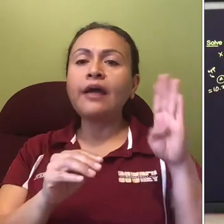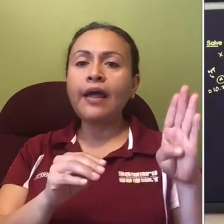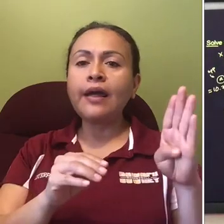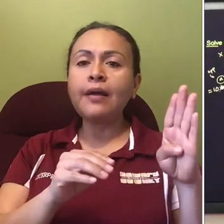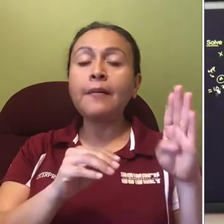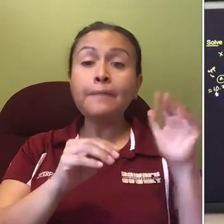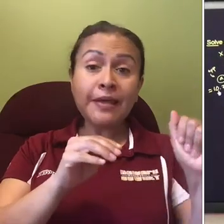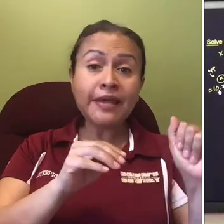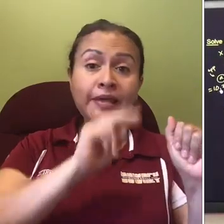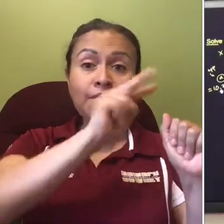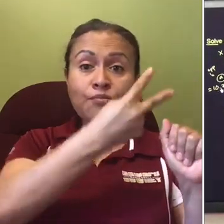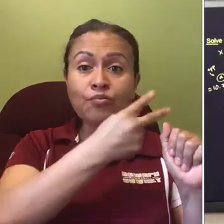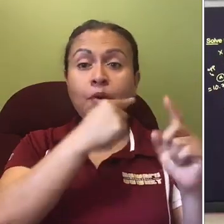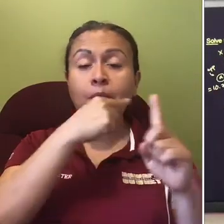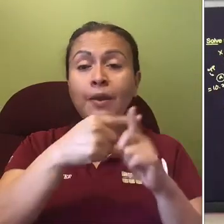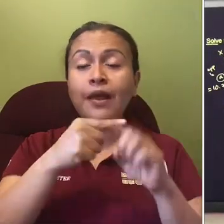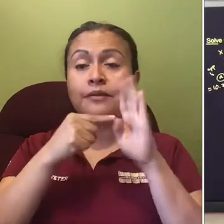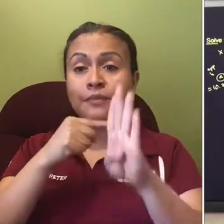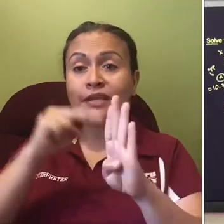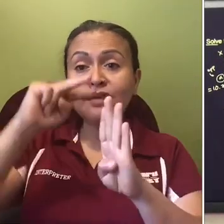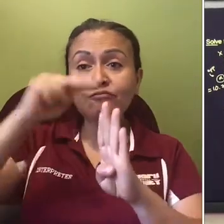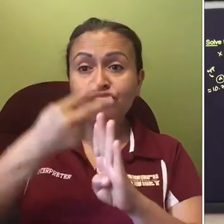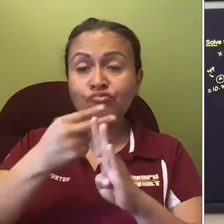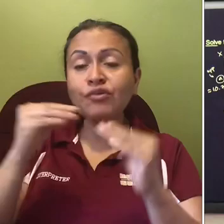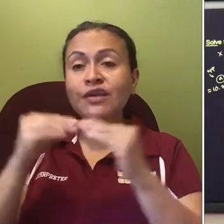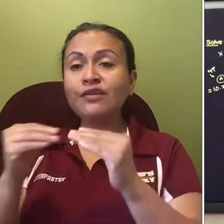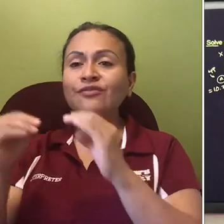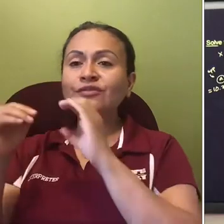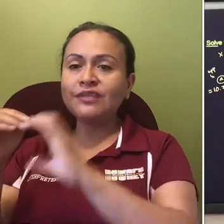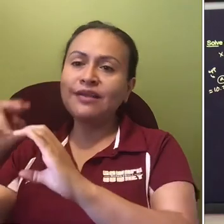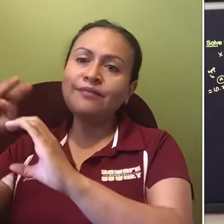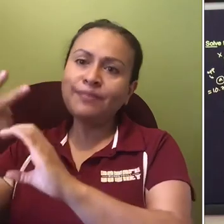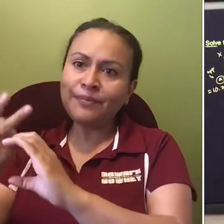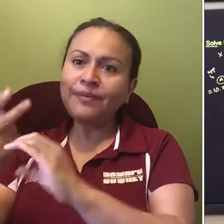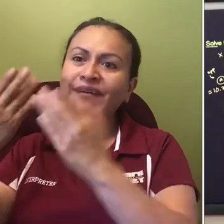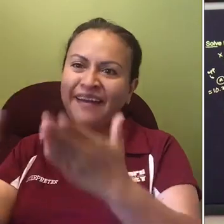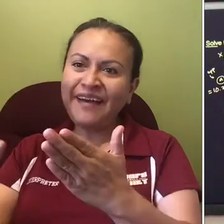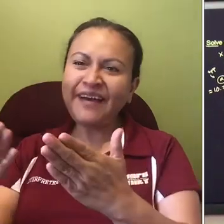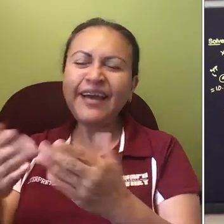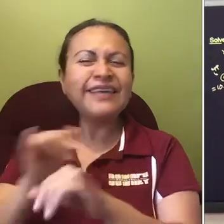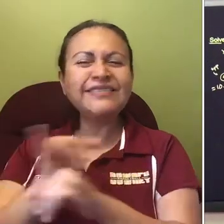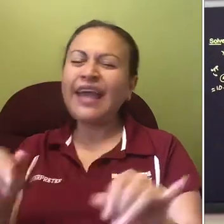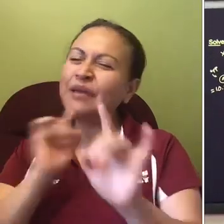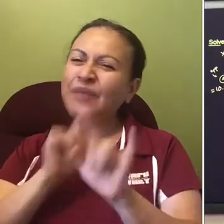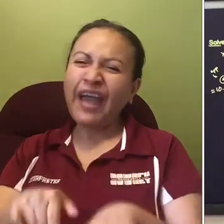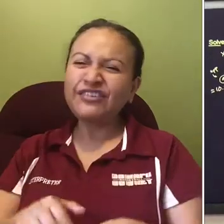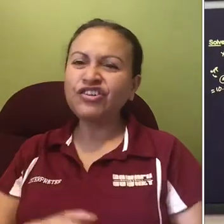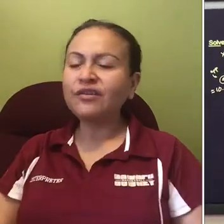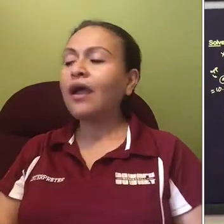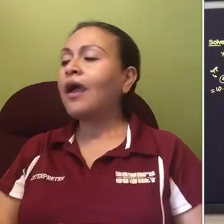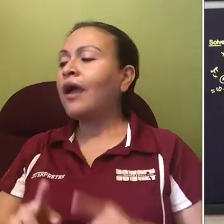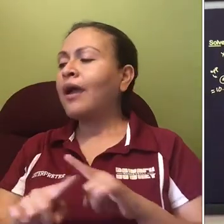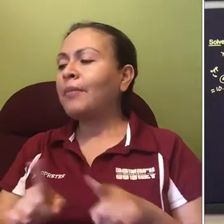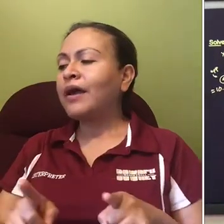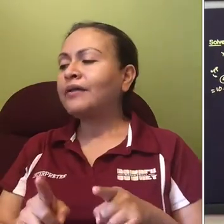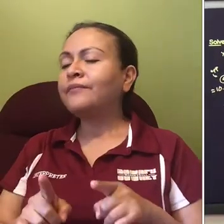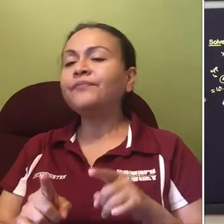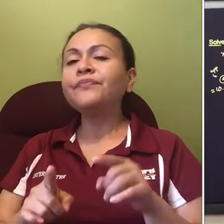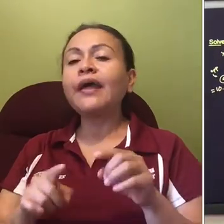should be equal to b squared, and hopefully you would get the exact same answer. And the last thing we have to figure out is the measure of angle